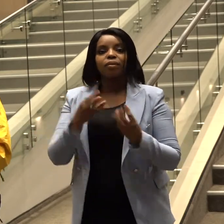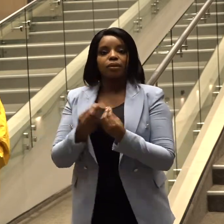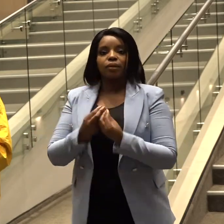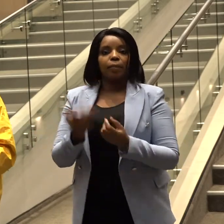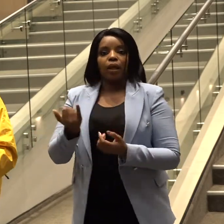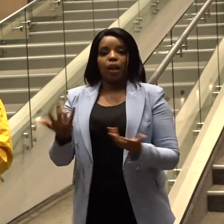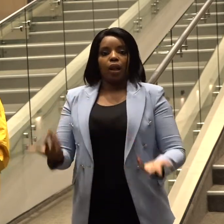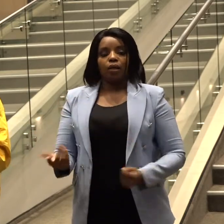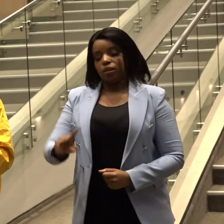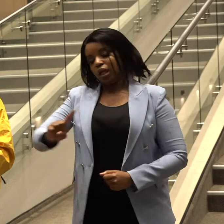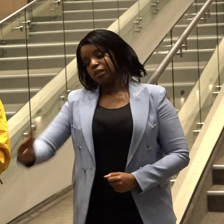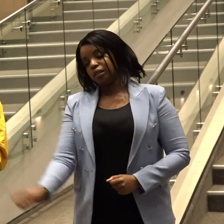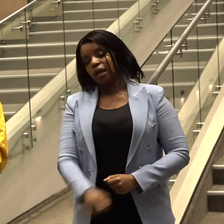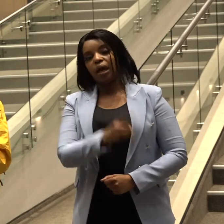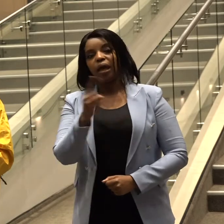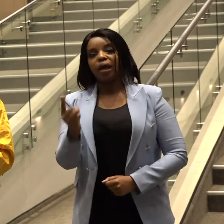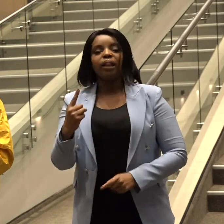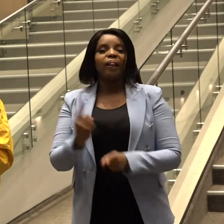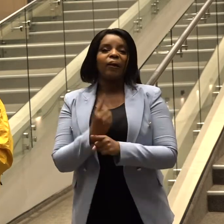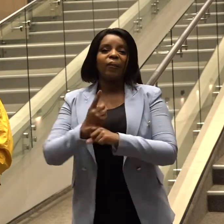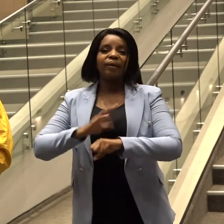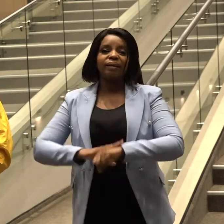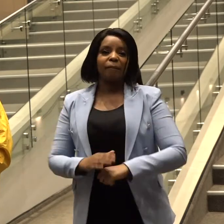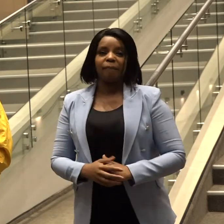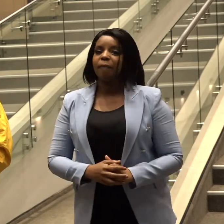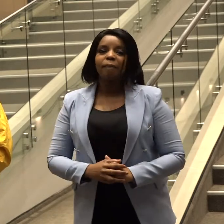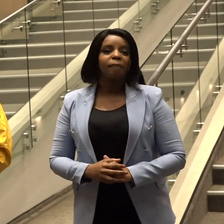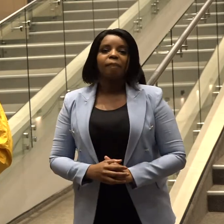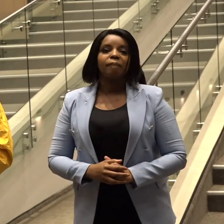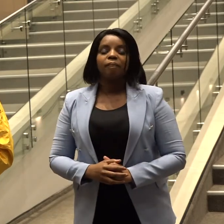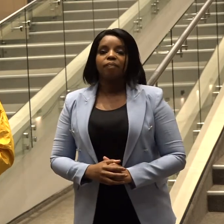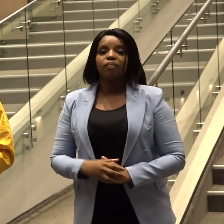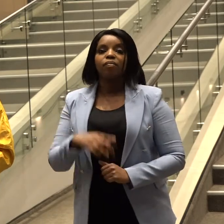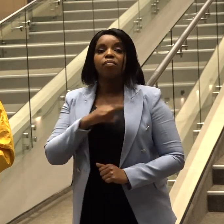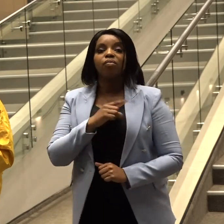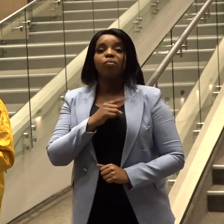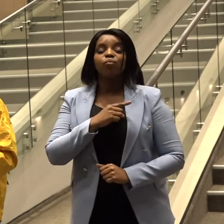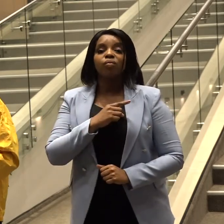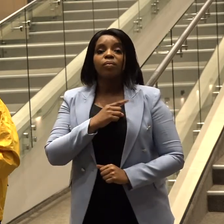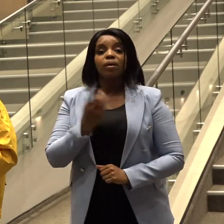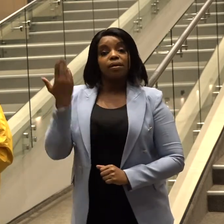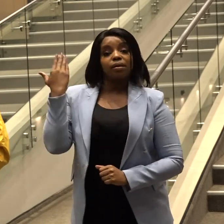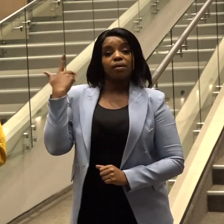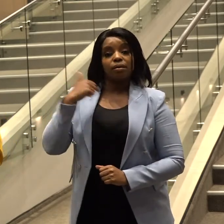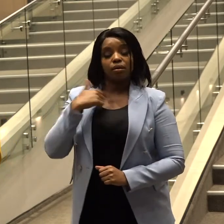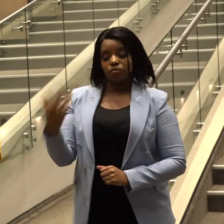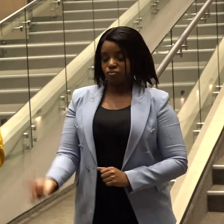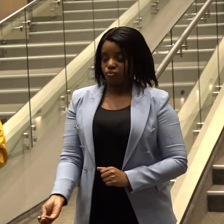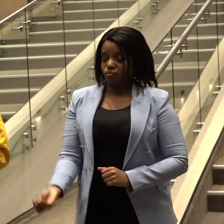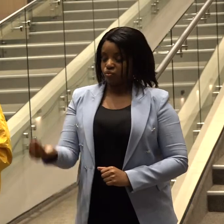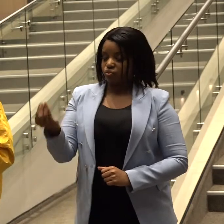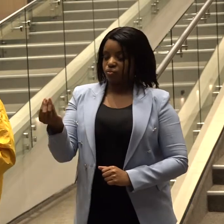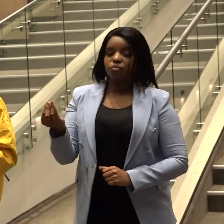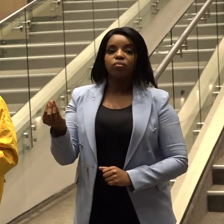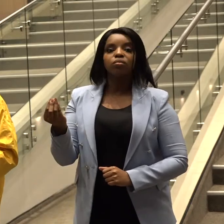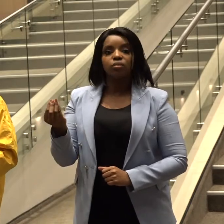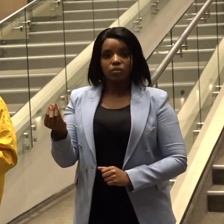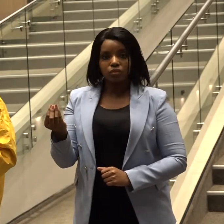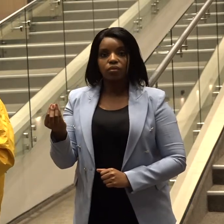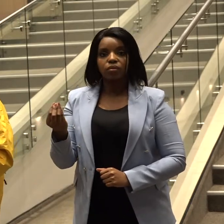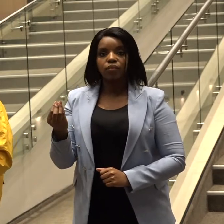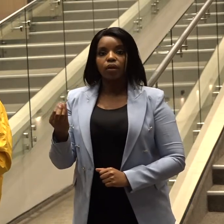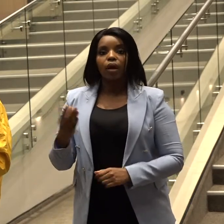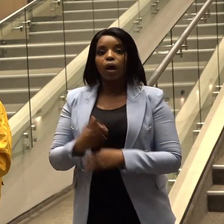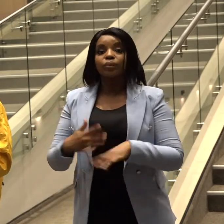like a circle all the time we're talking one thing we understand during our times when we grow up we were arrested for not working